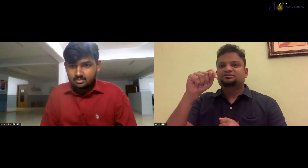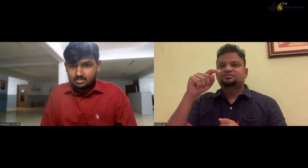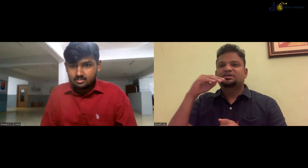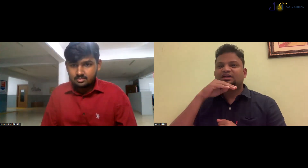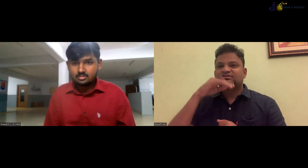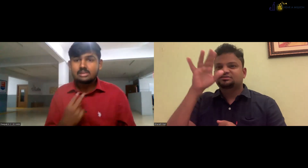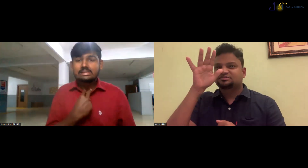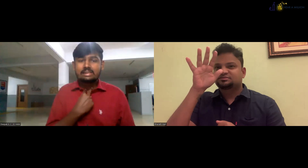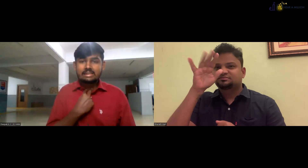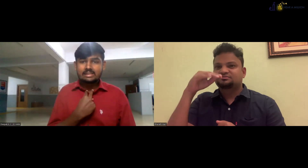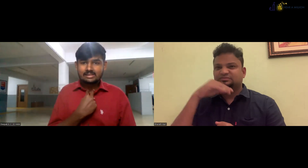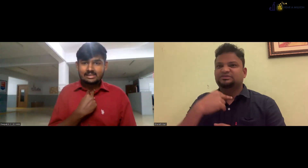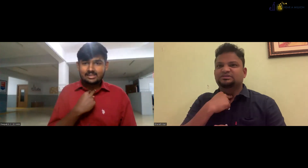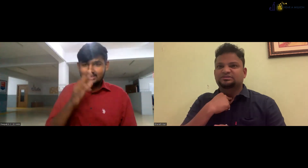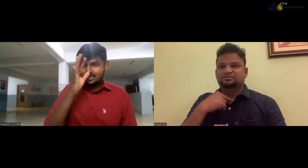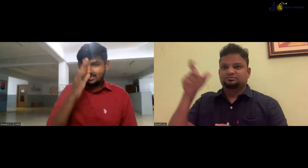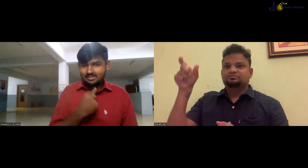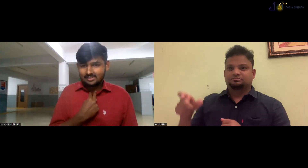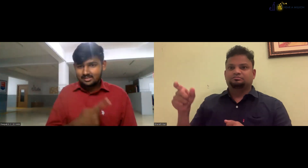camp.